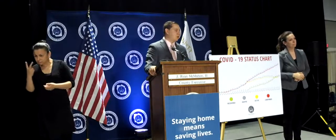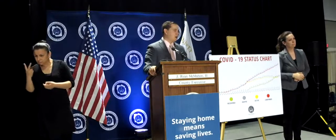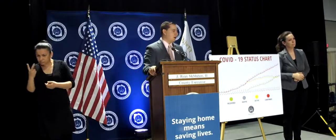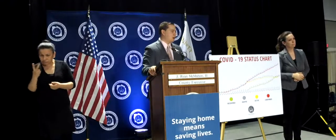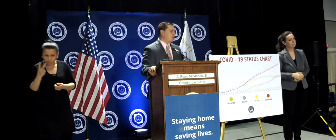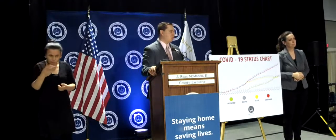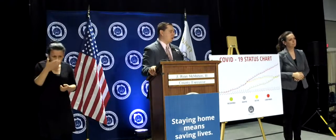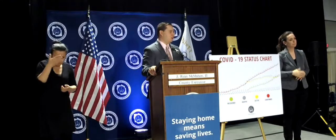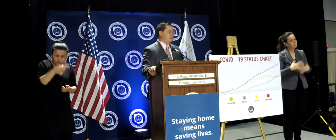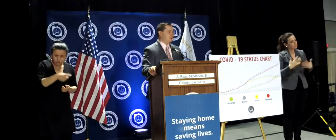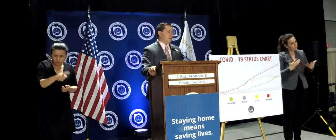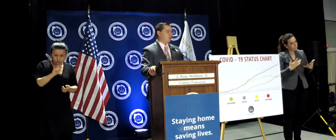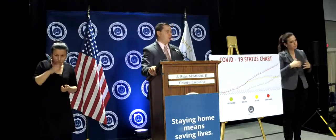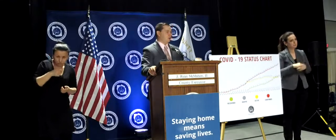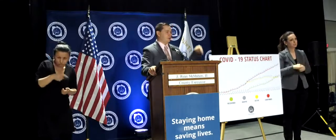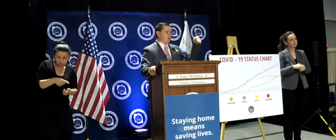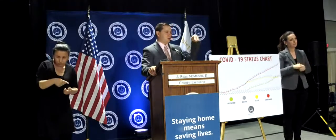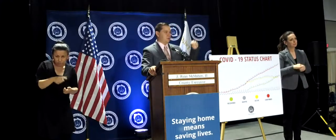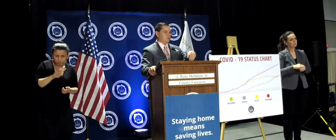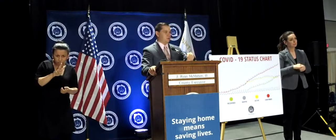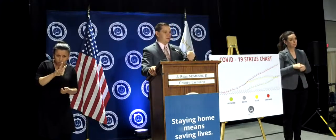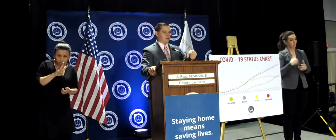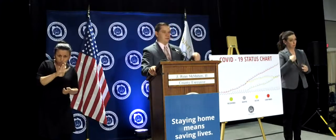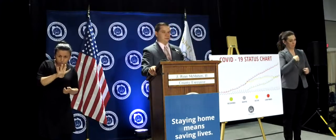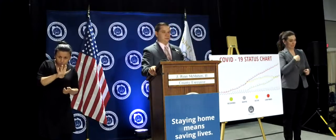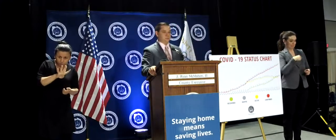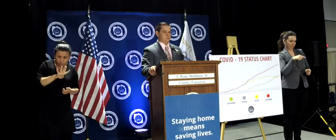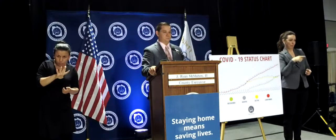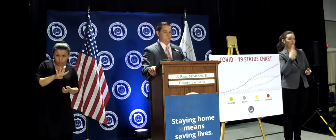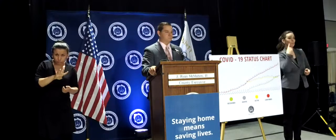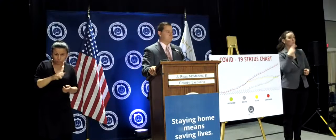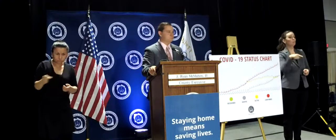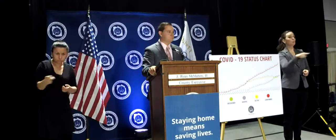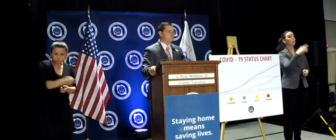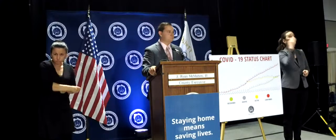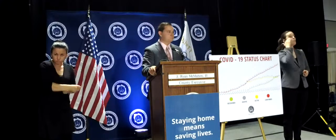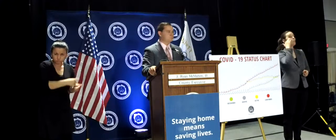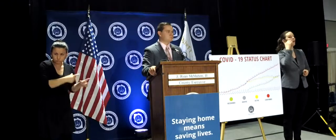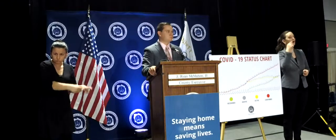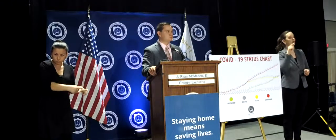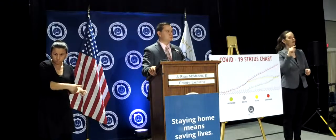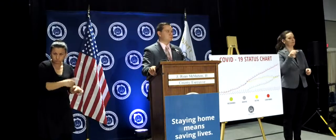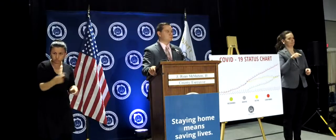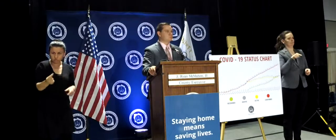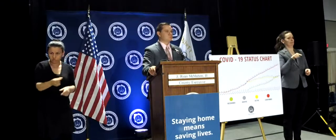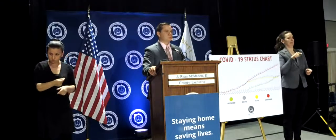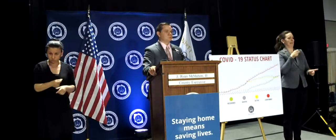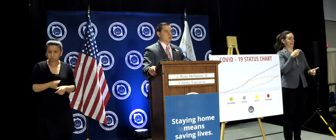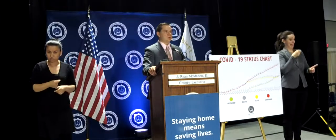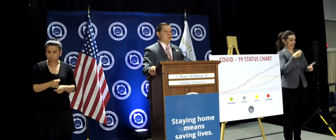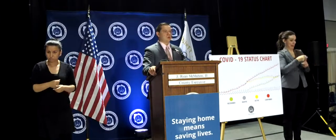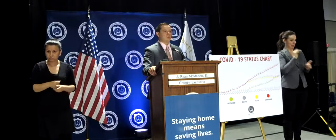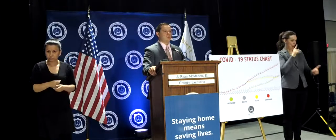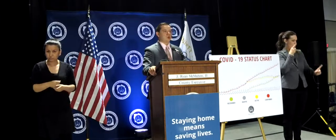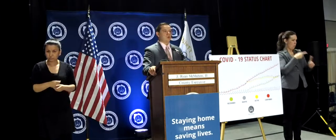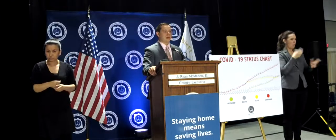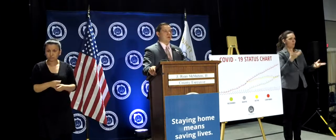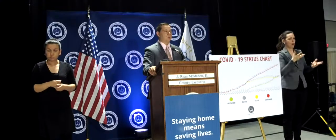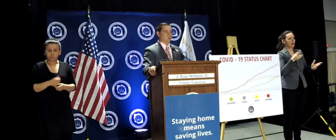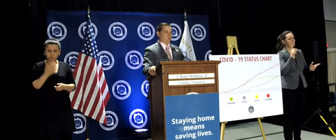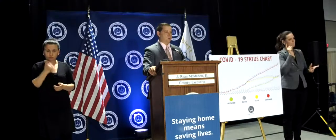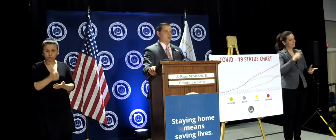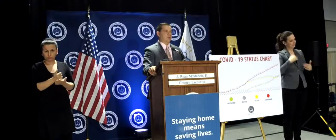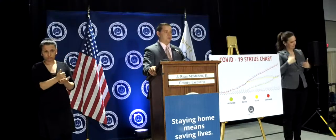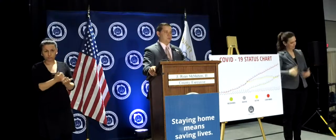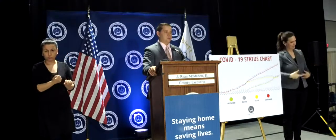so for us to get to that point, that yellow curve needs to be going like this. What affiliations are you concerned about? We don't know yet.